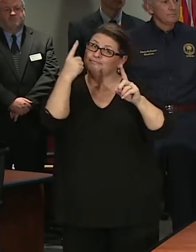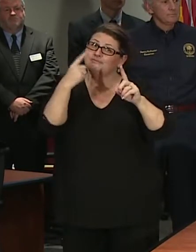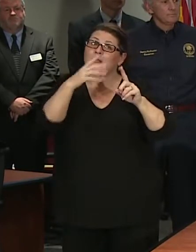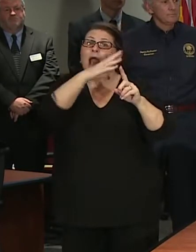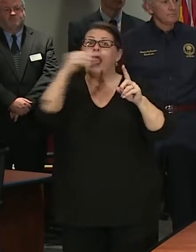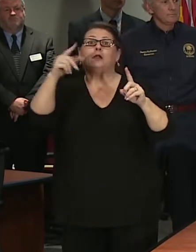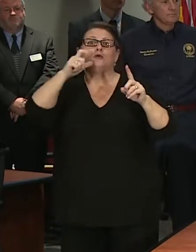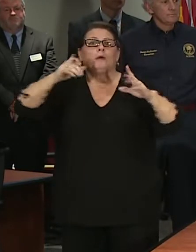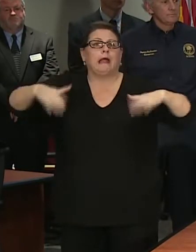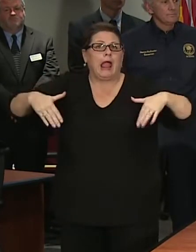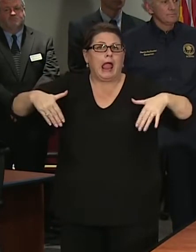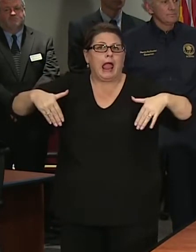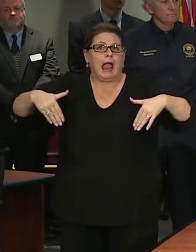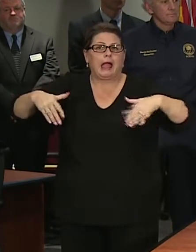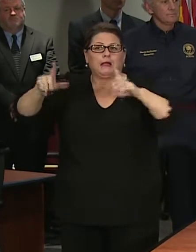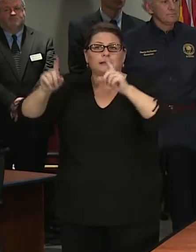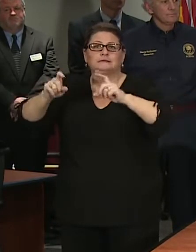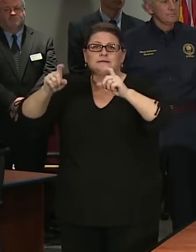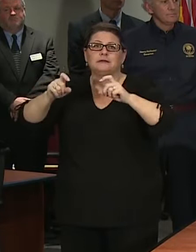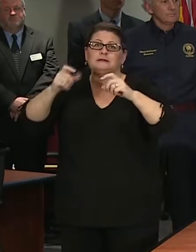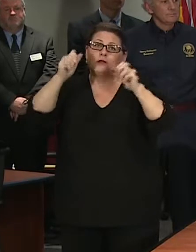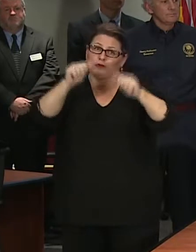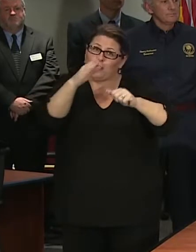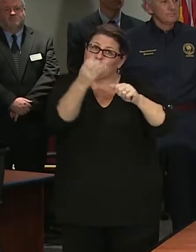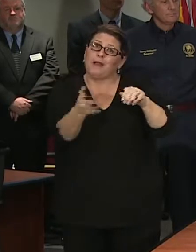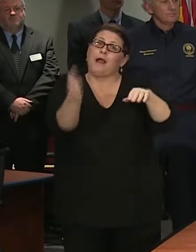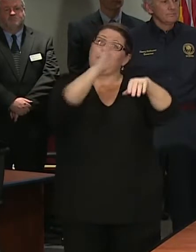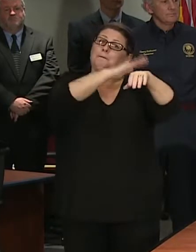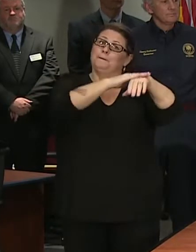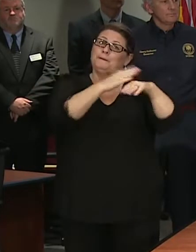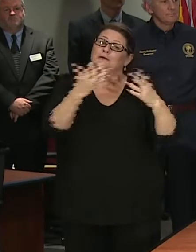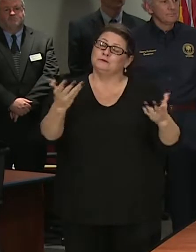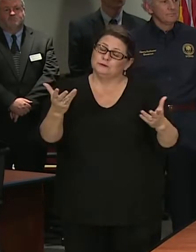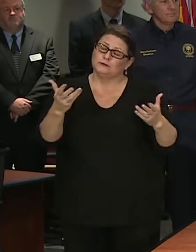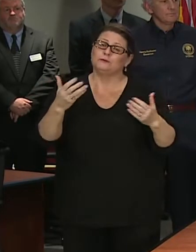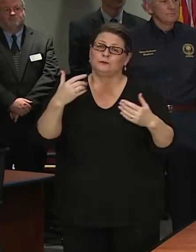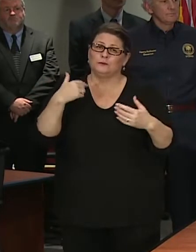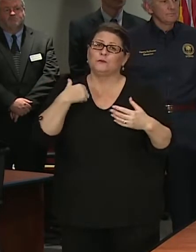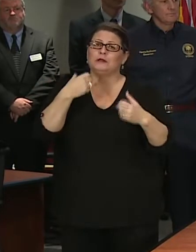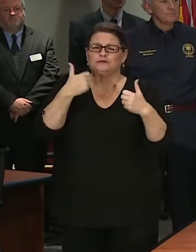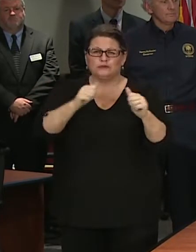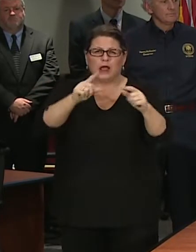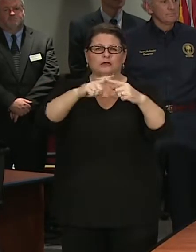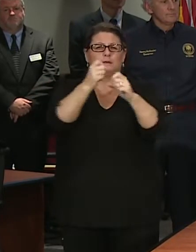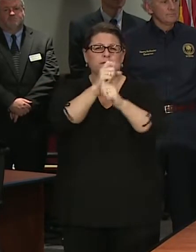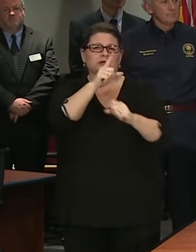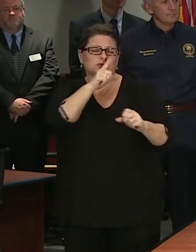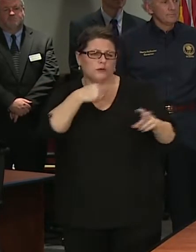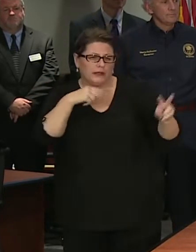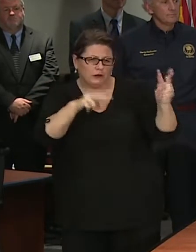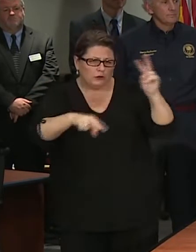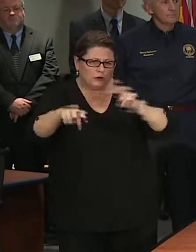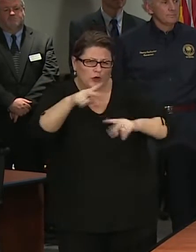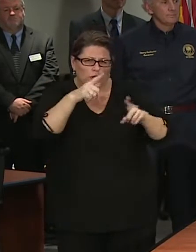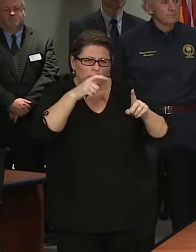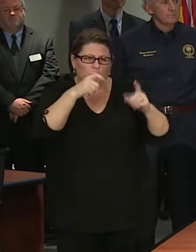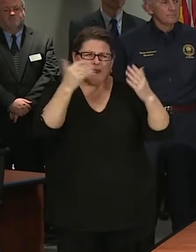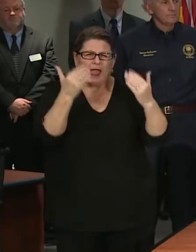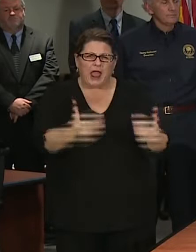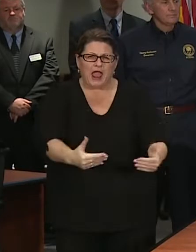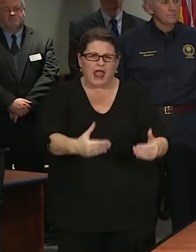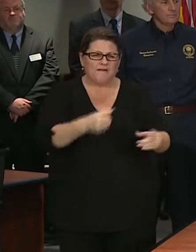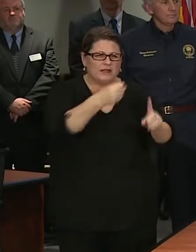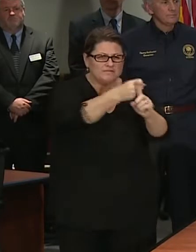tested. We are working to avoid the problems that the most impacted areas are seeing related to the stress on the